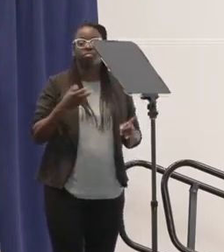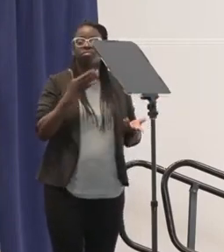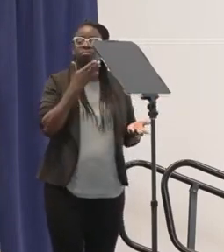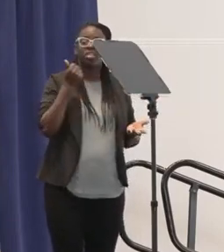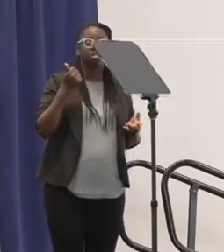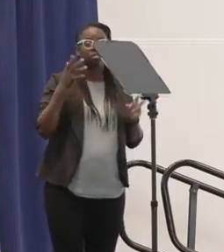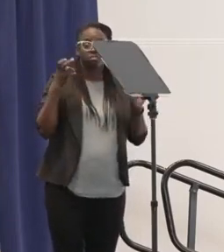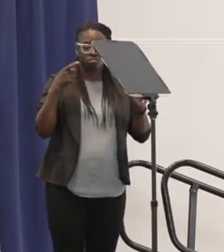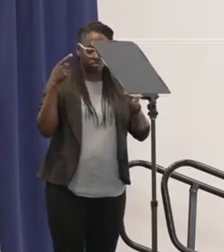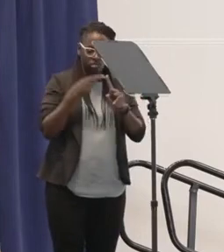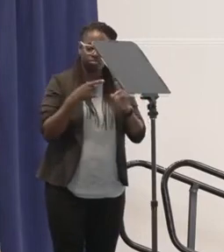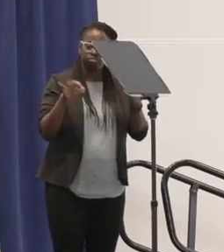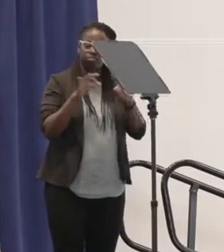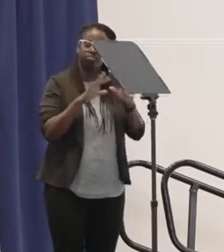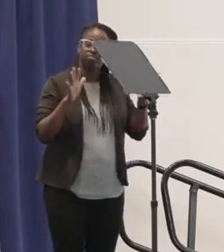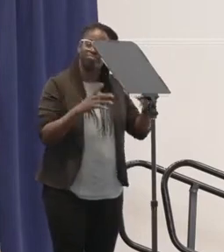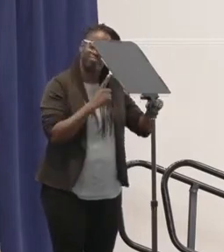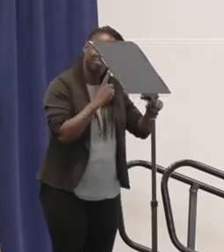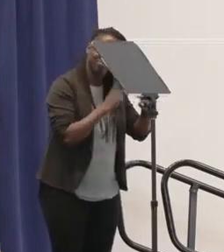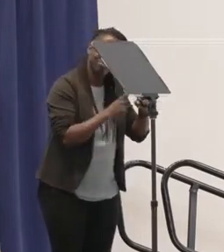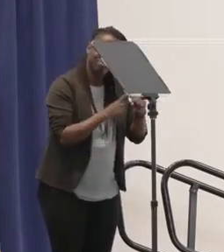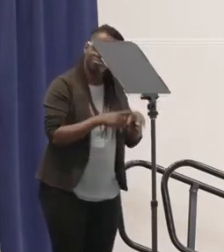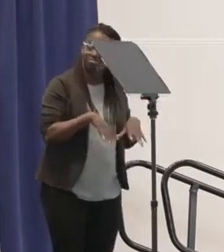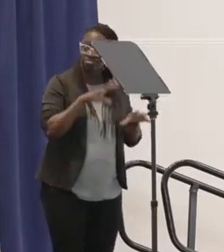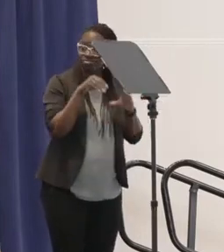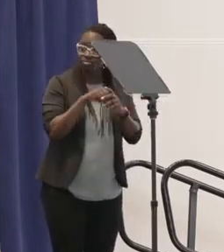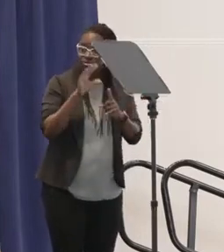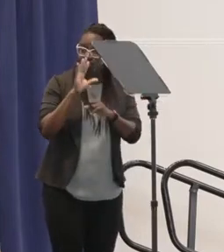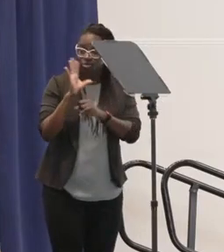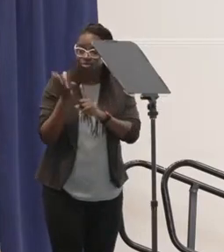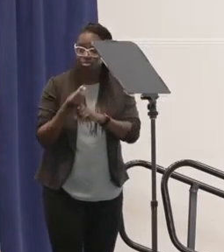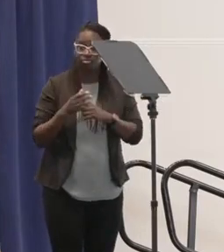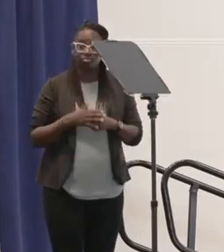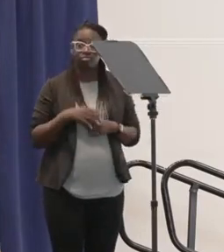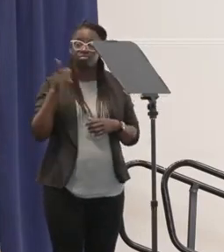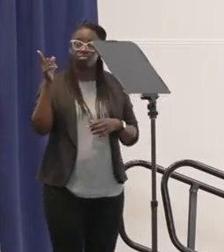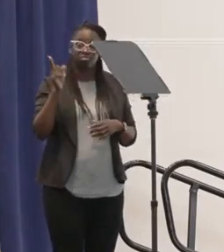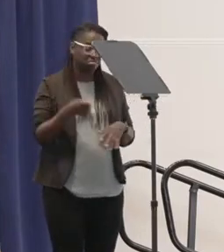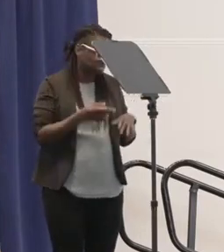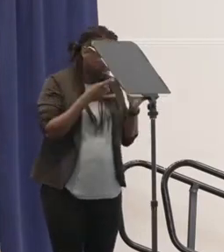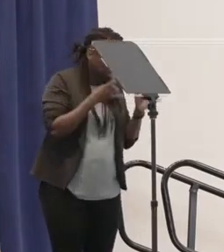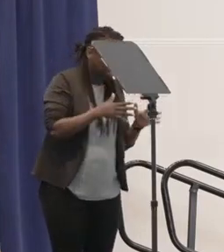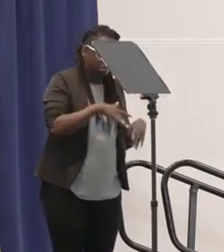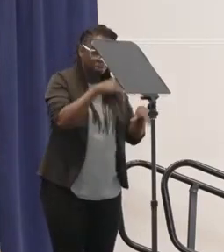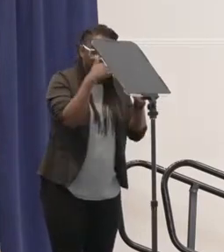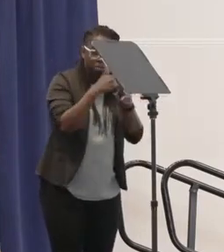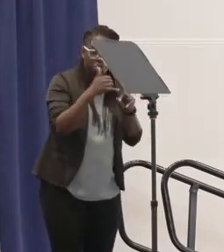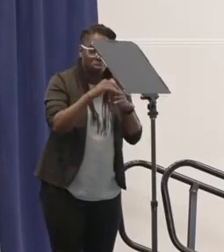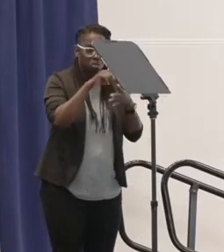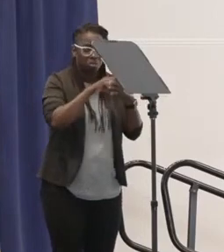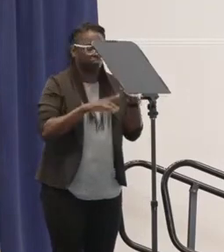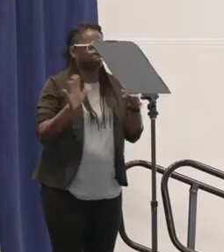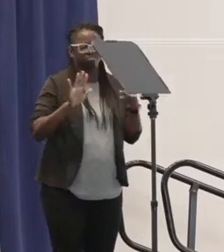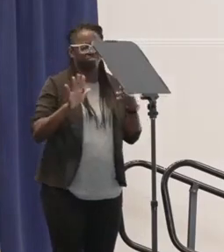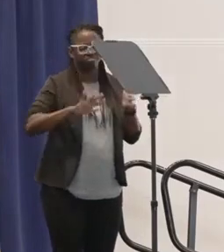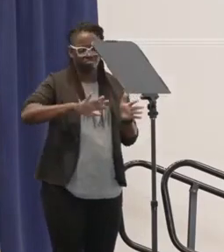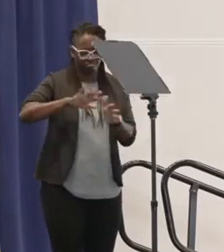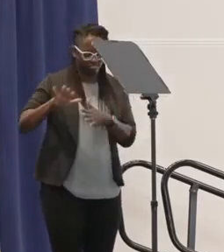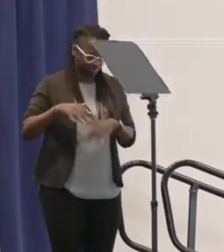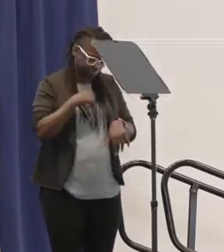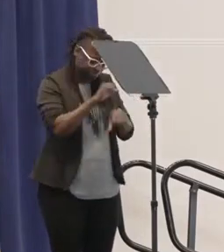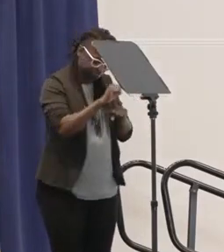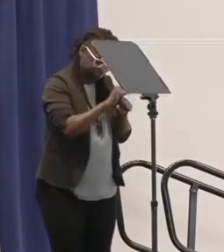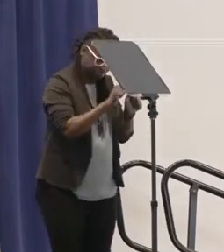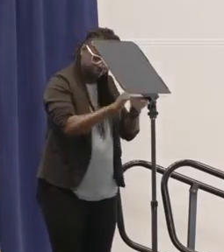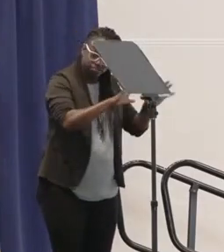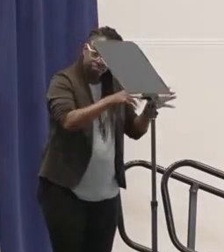and bullying. And we absolutely want to do this in partnership with you. My office understands deeply that if